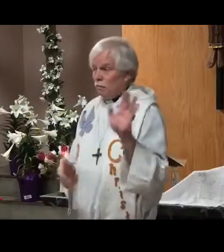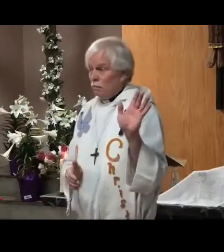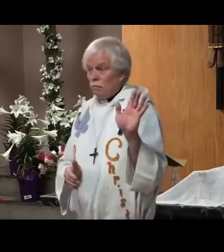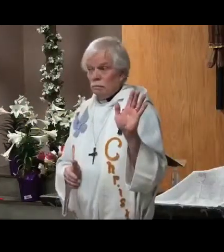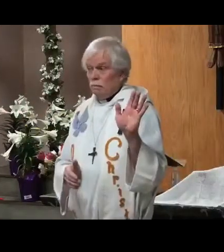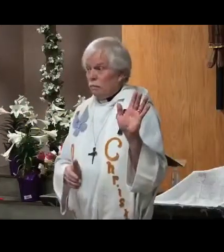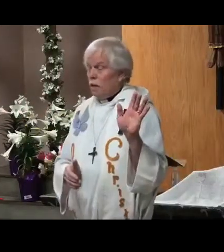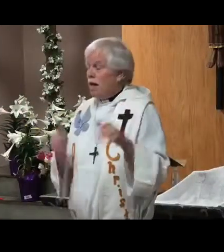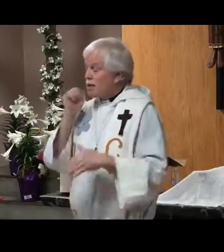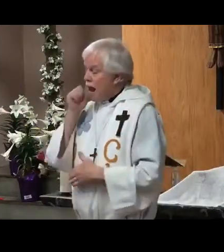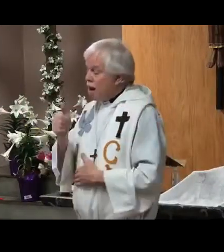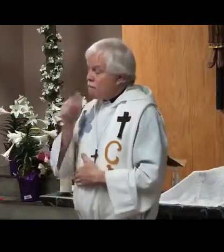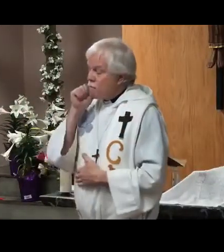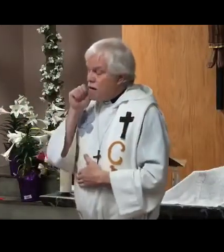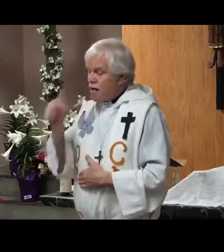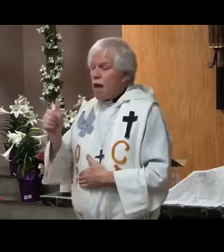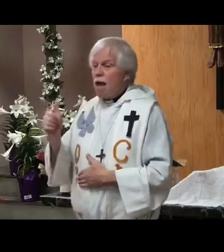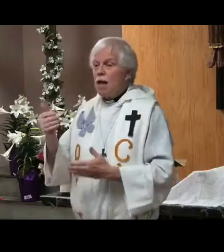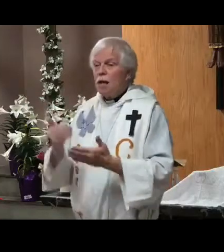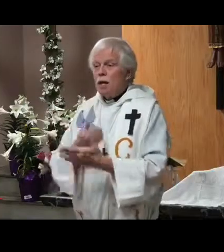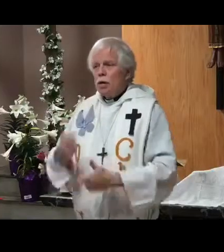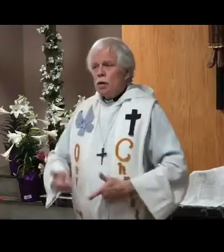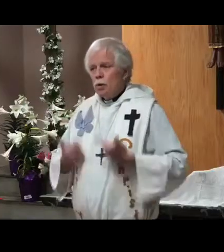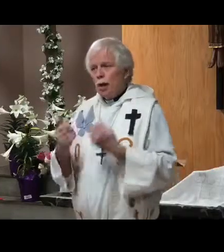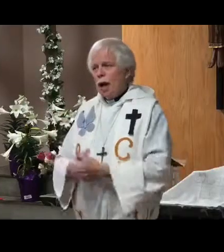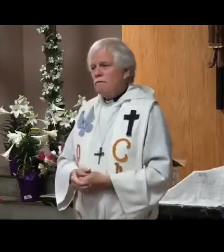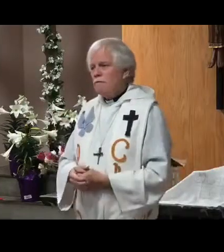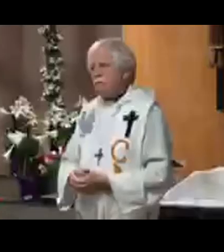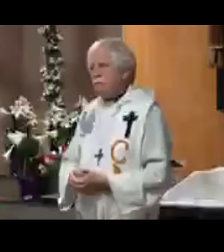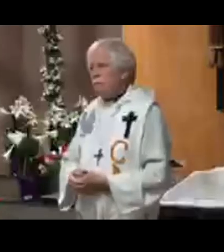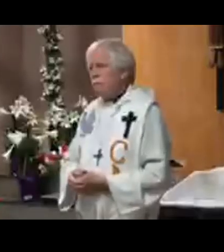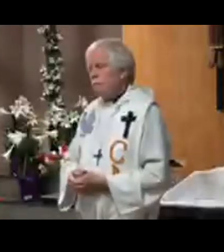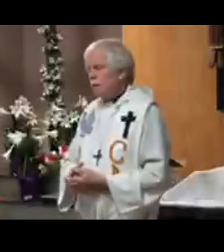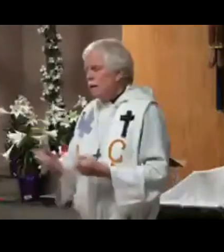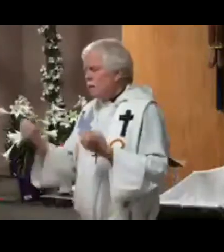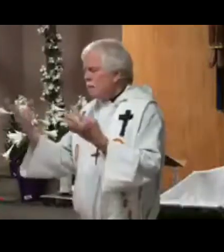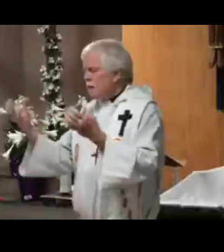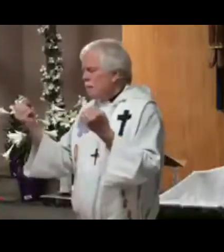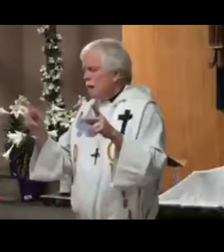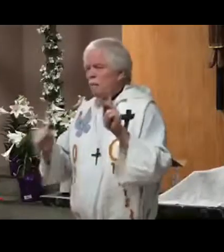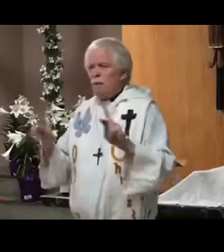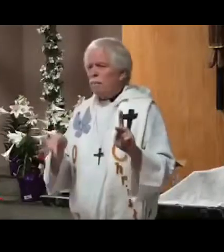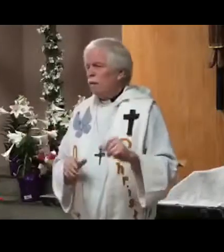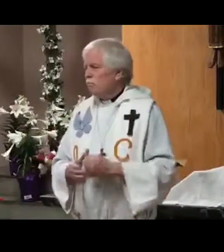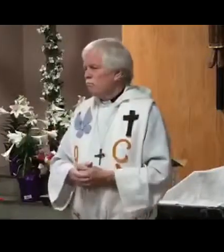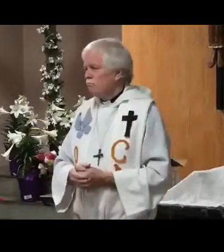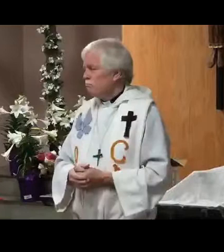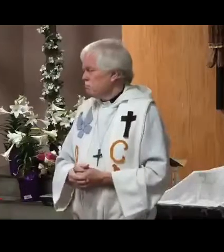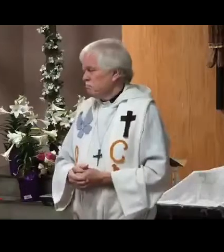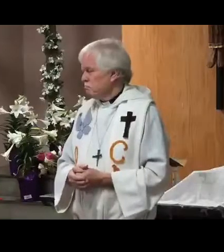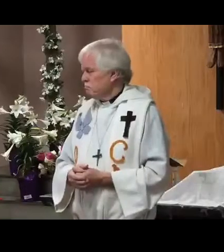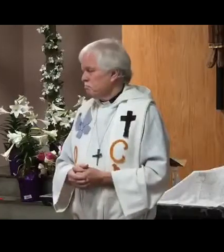while, it's an everyday new life. Many, many people